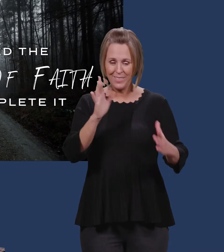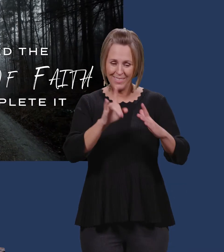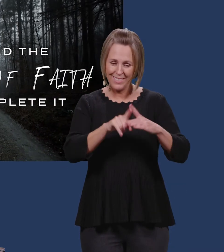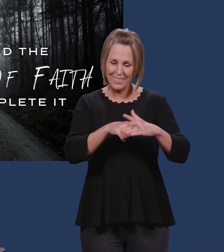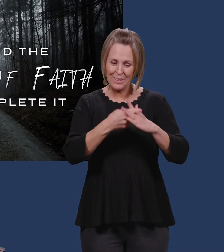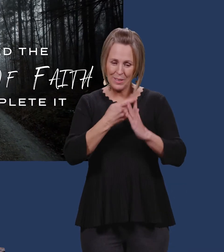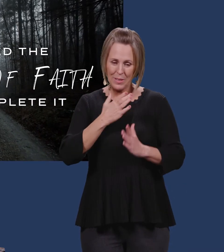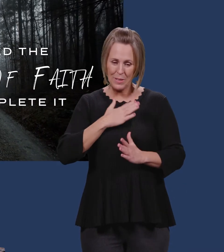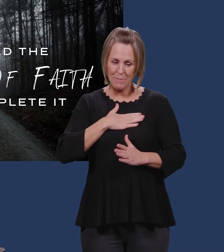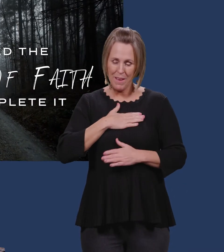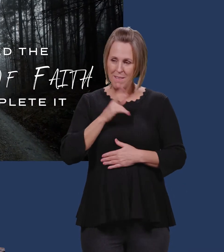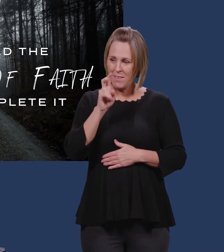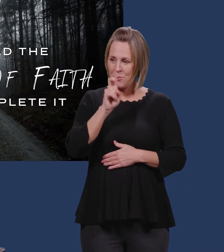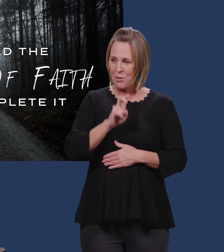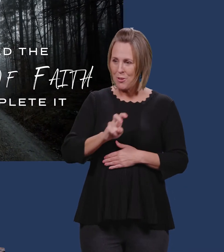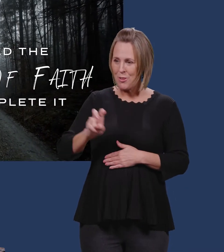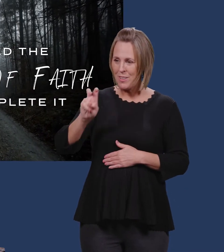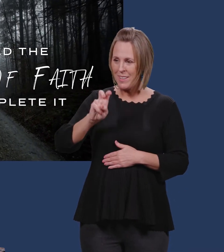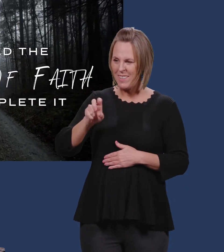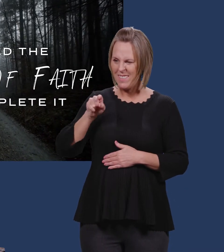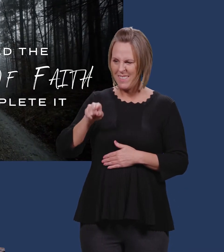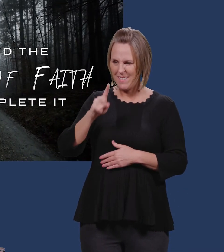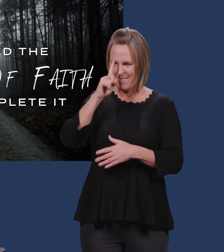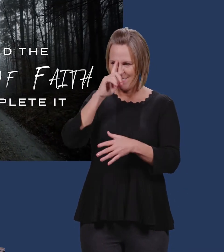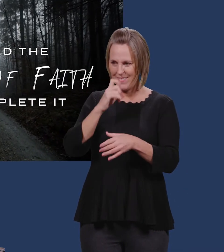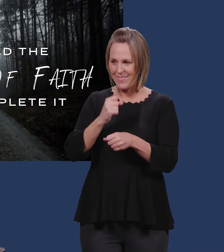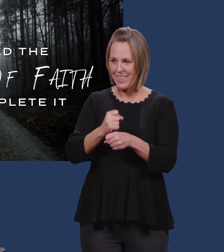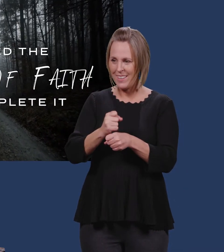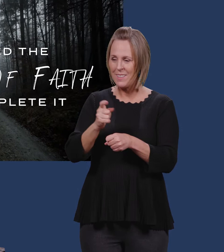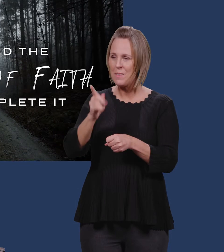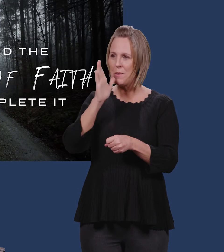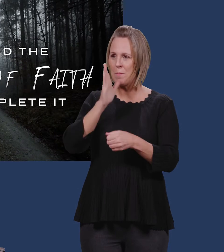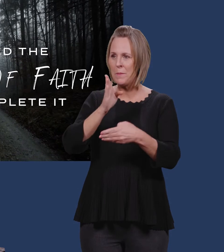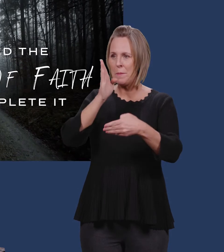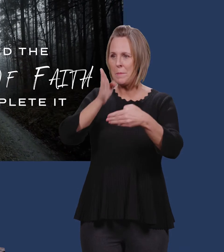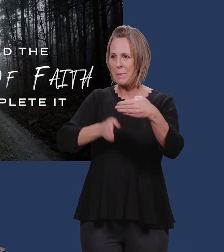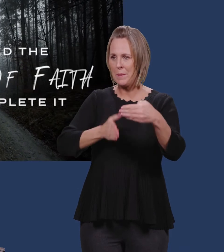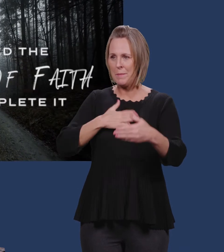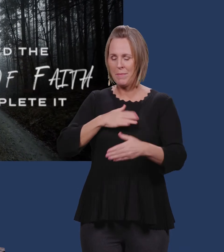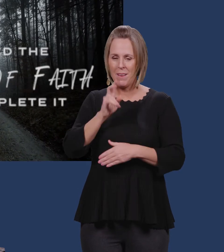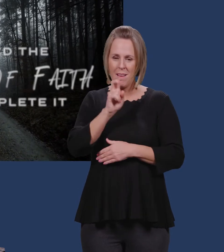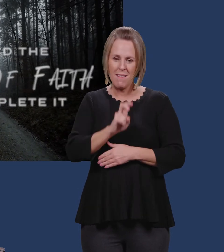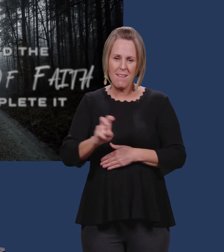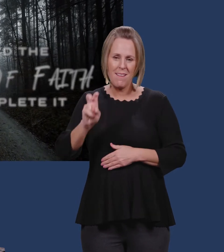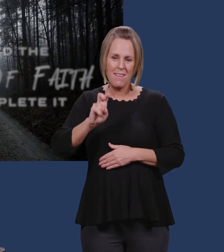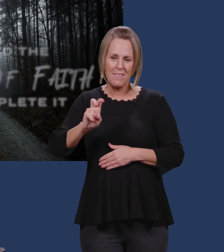you started the journey of faith, and you complete it.